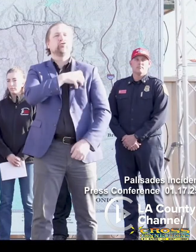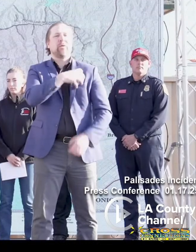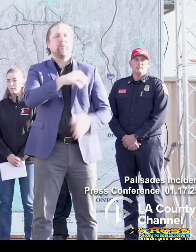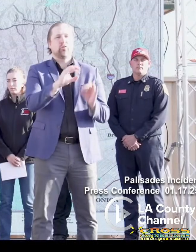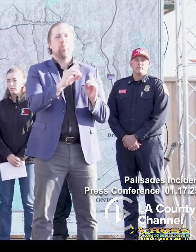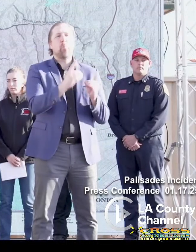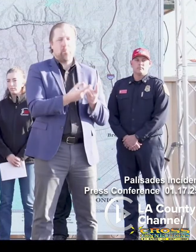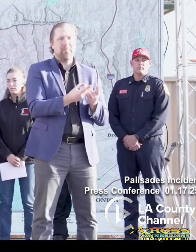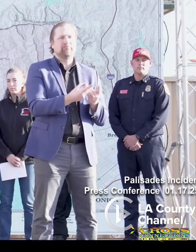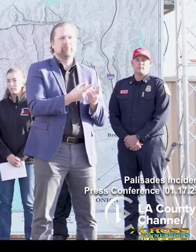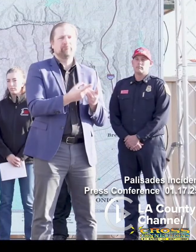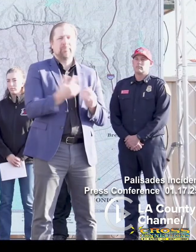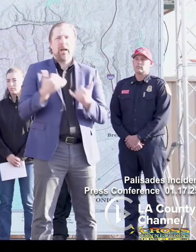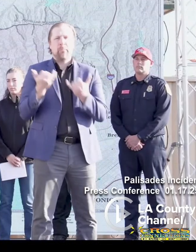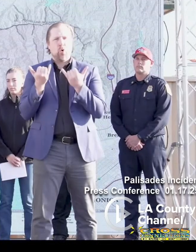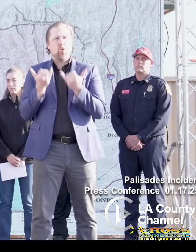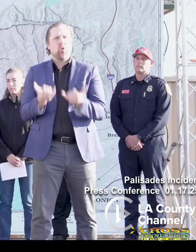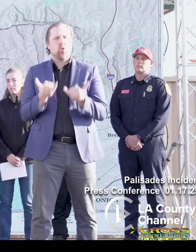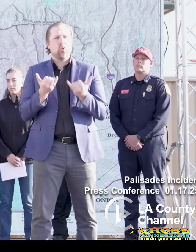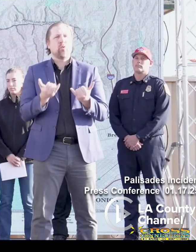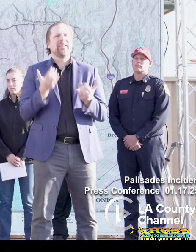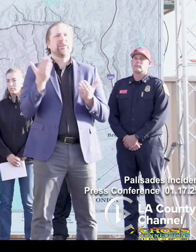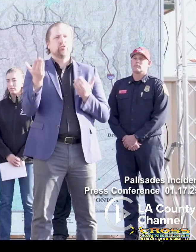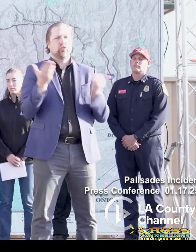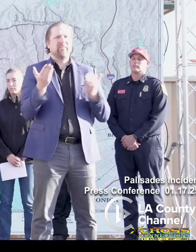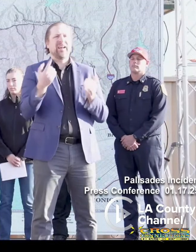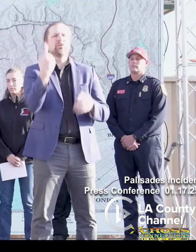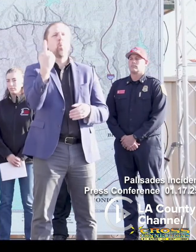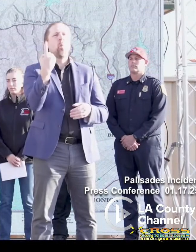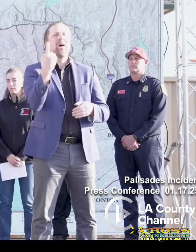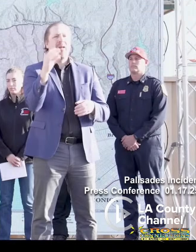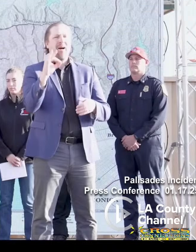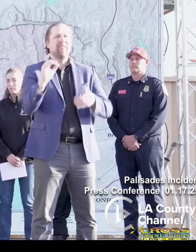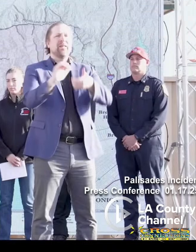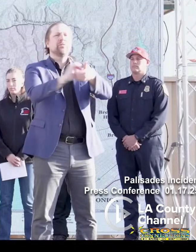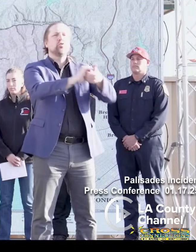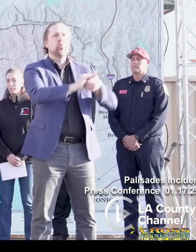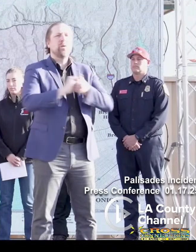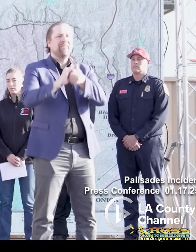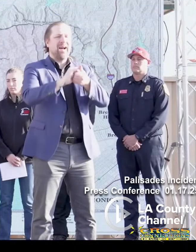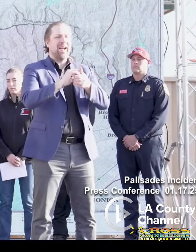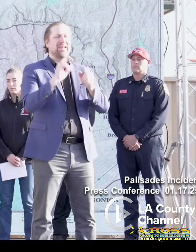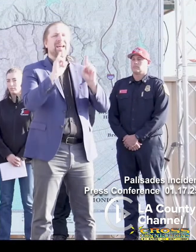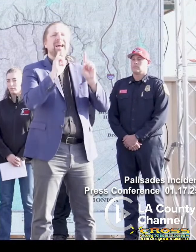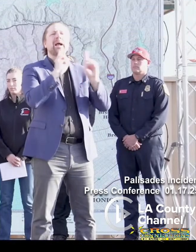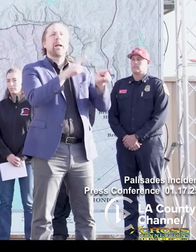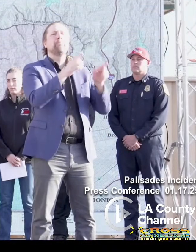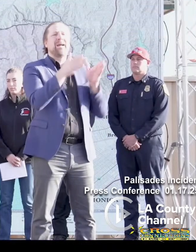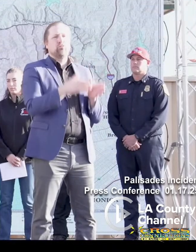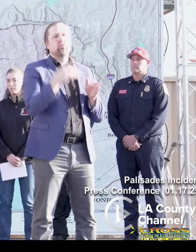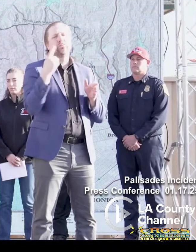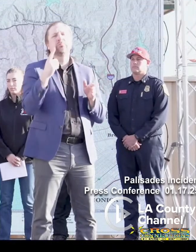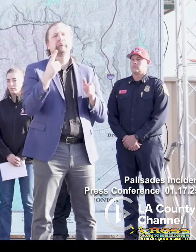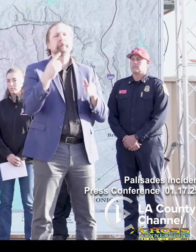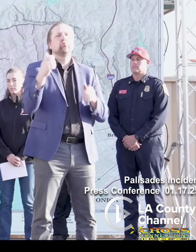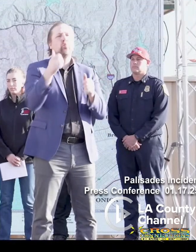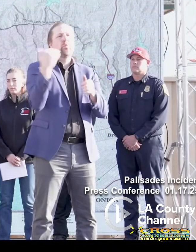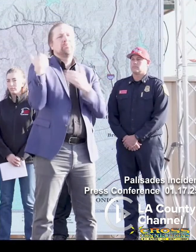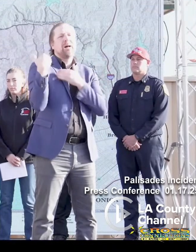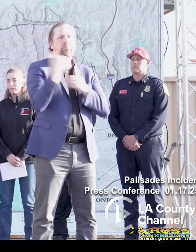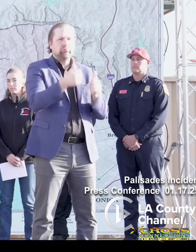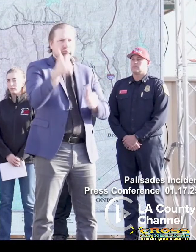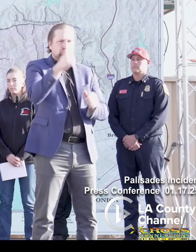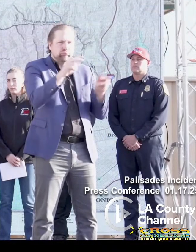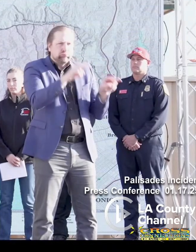Department. Currently serve as one of the Unified Incident Commanders for the Palisades Fire.